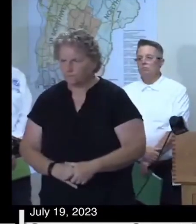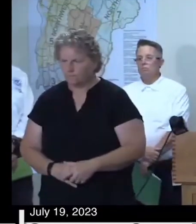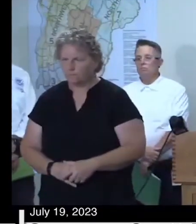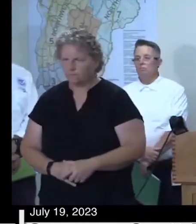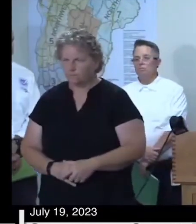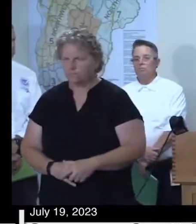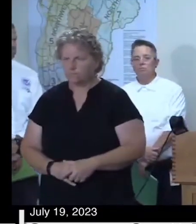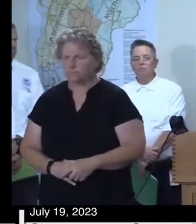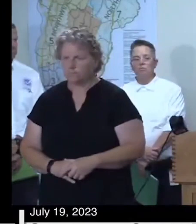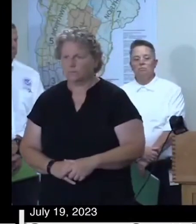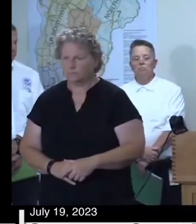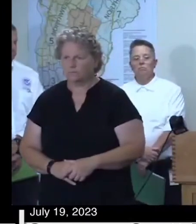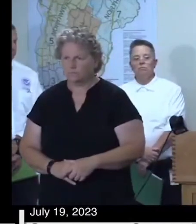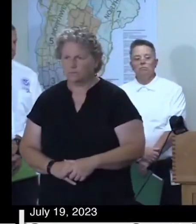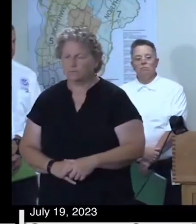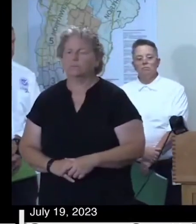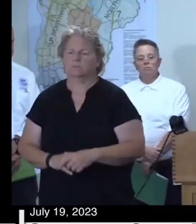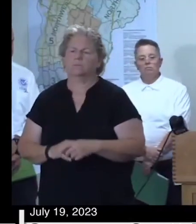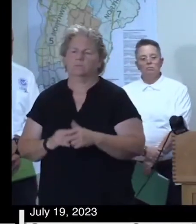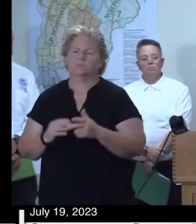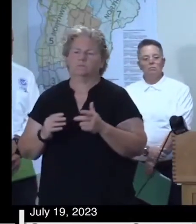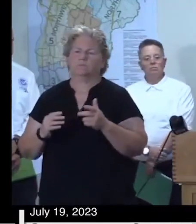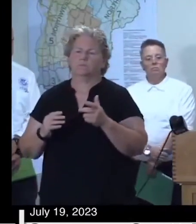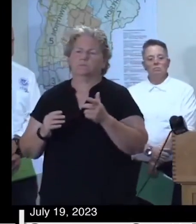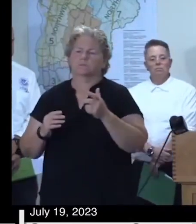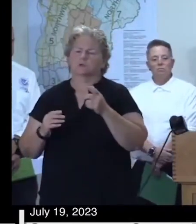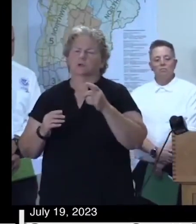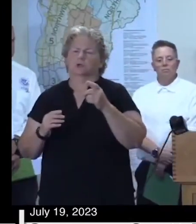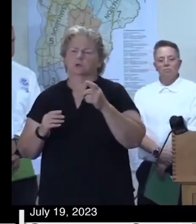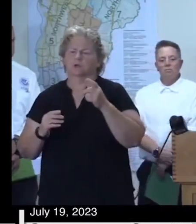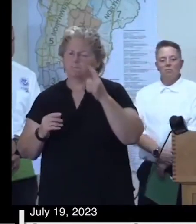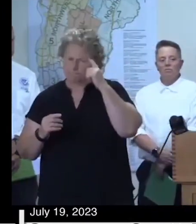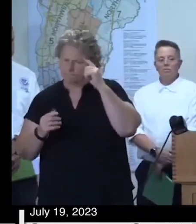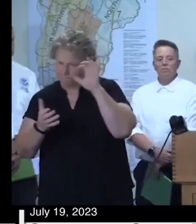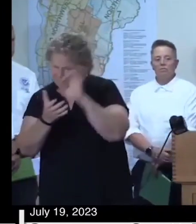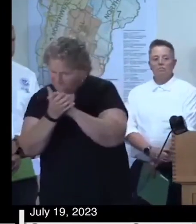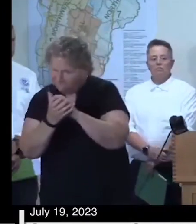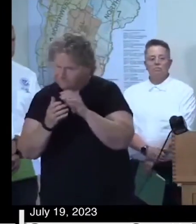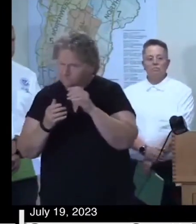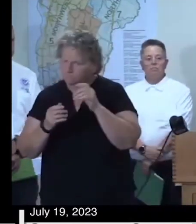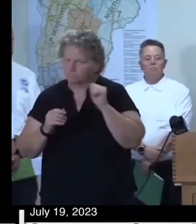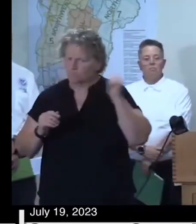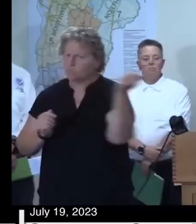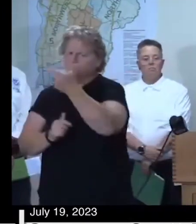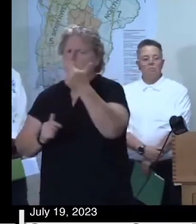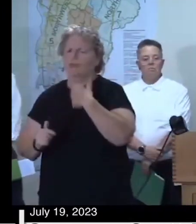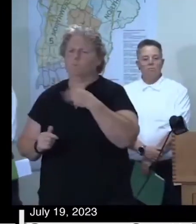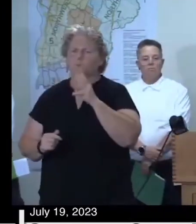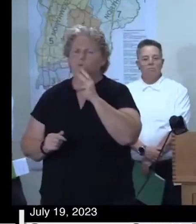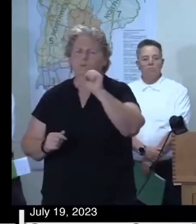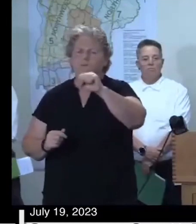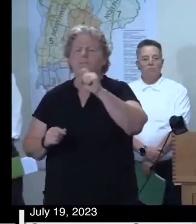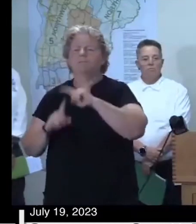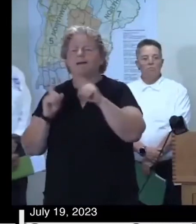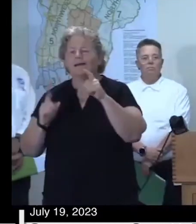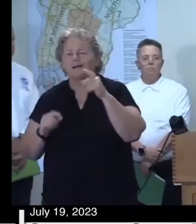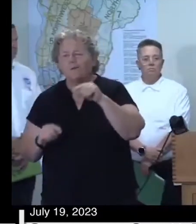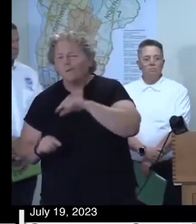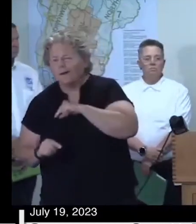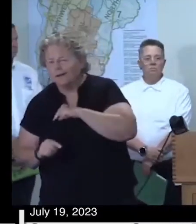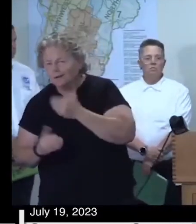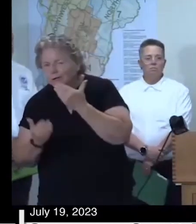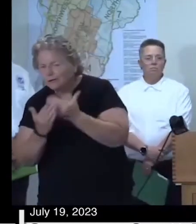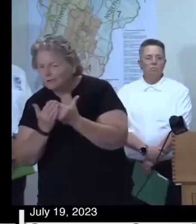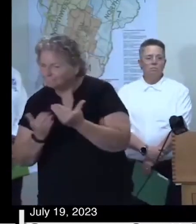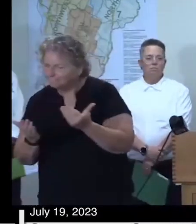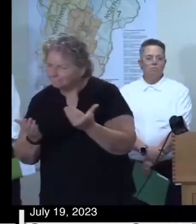quality is in question, but I don't believe there are any shut down. Now, there are treatment plants, I know of at